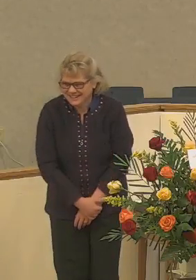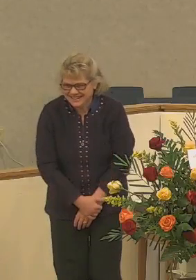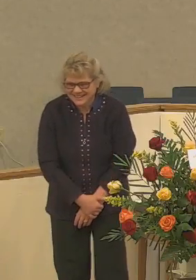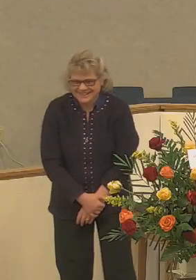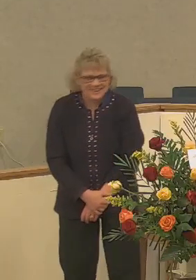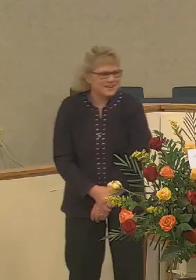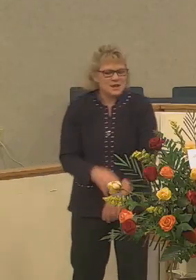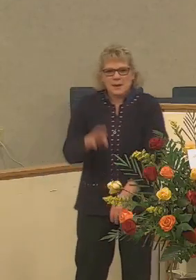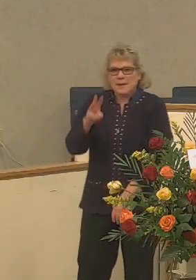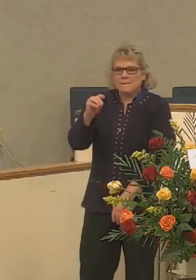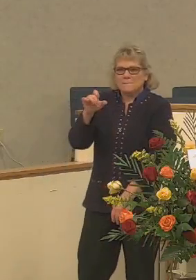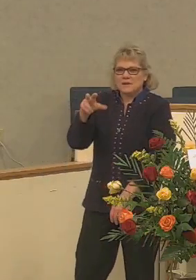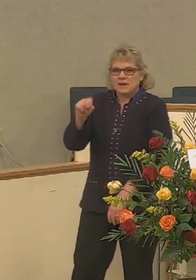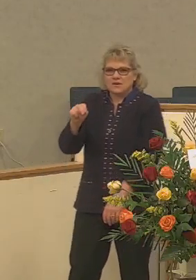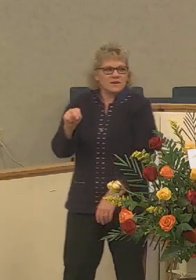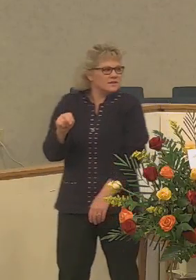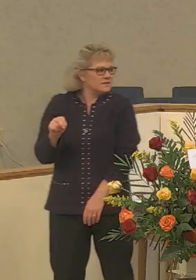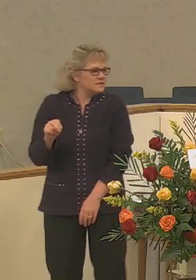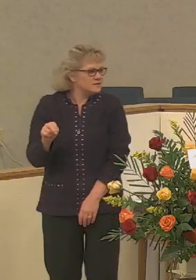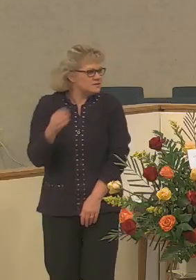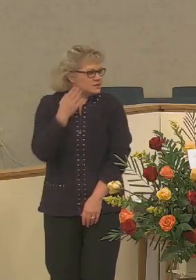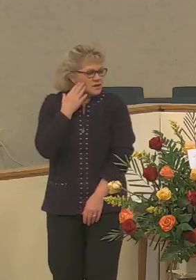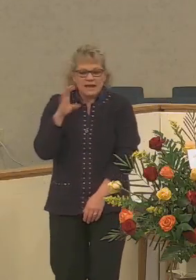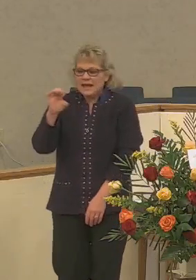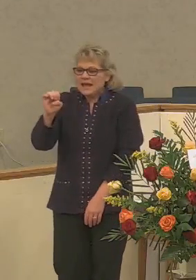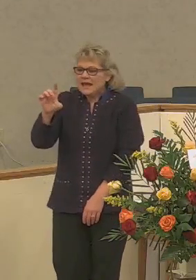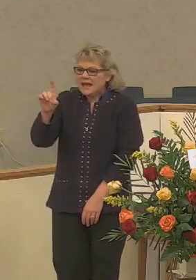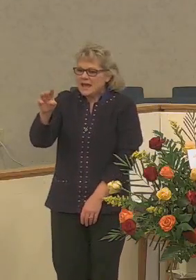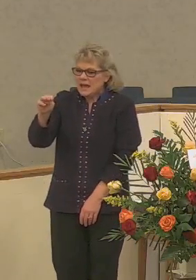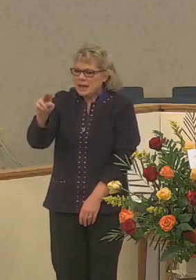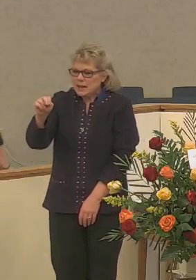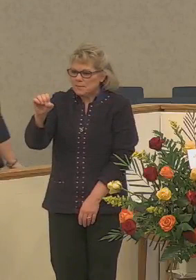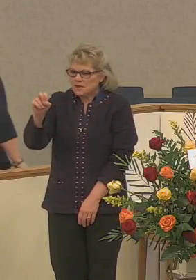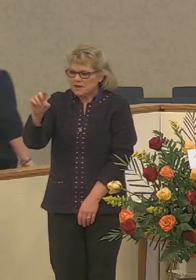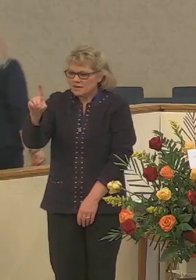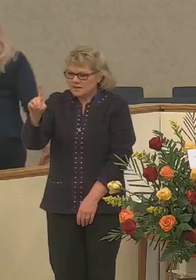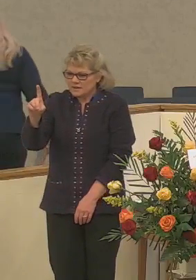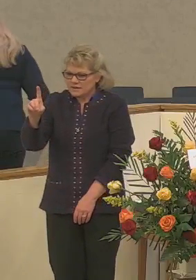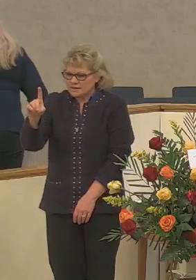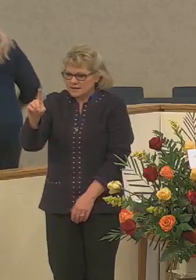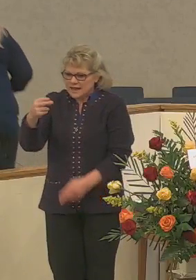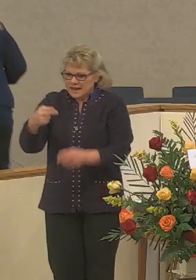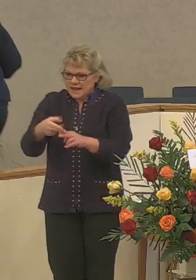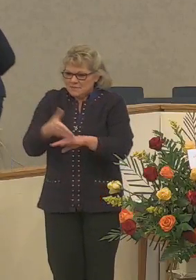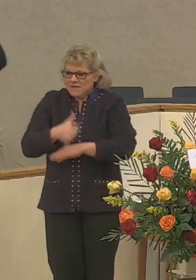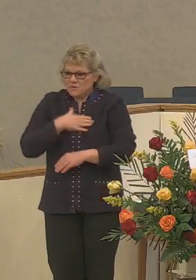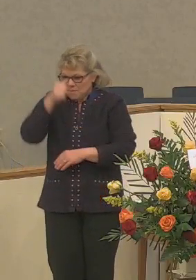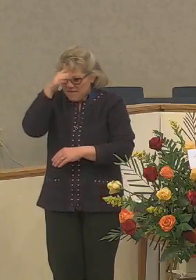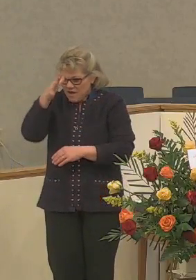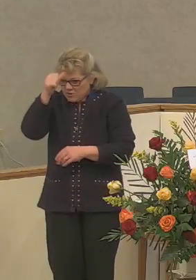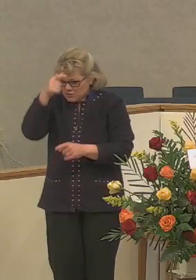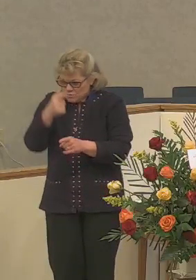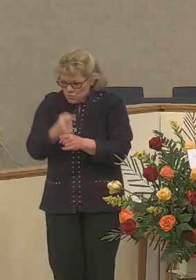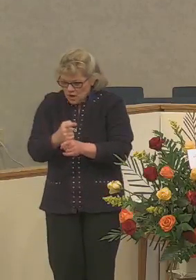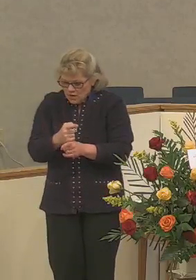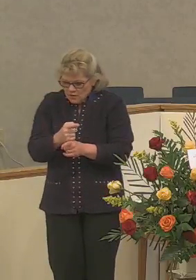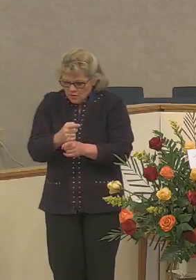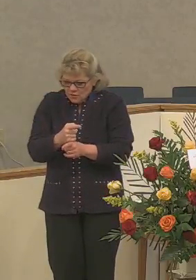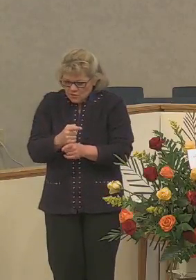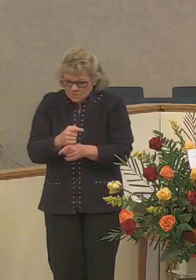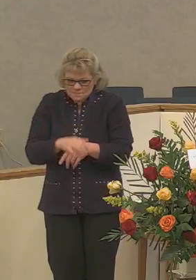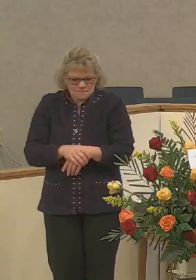Reverend Marion Edmund, you didn't know that, did you? Edmund. Named after my father's brother who died at an early